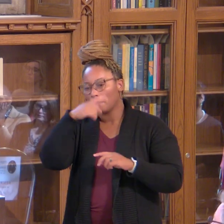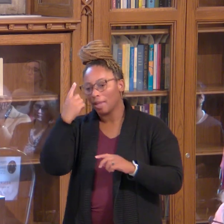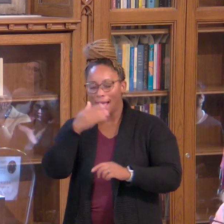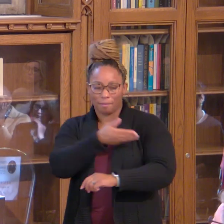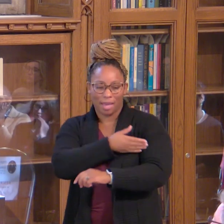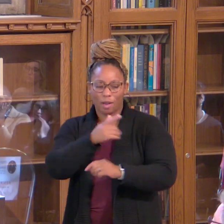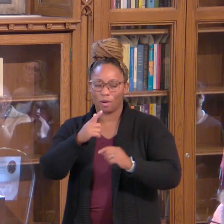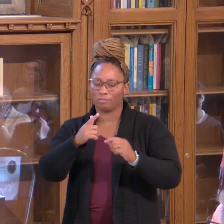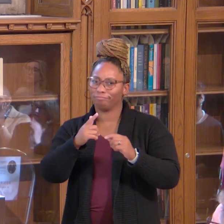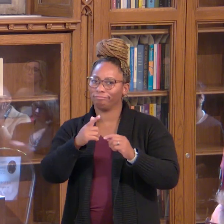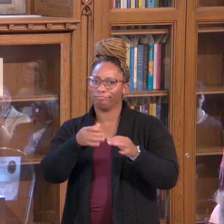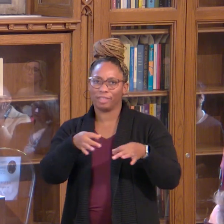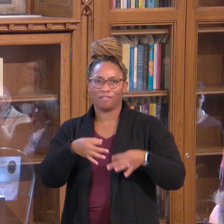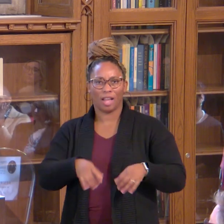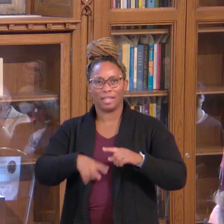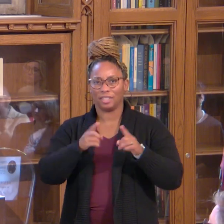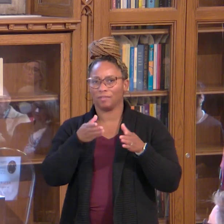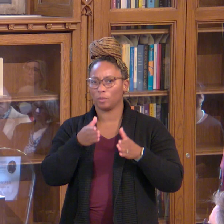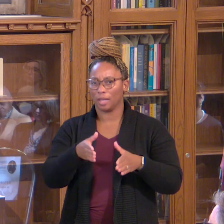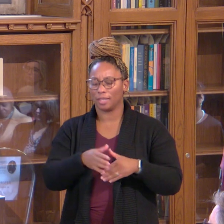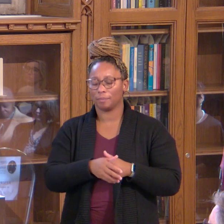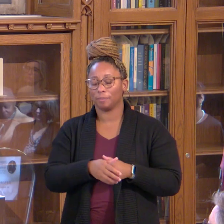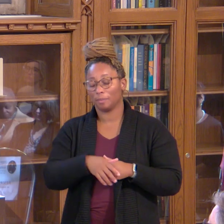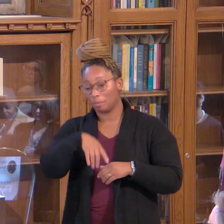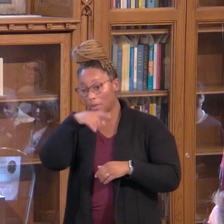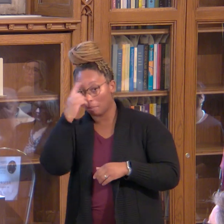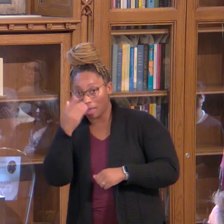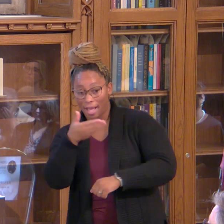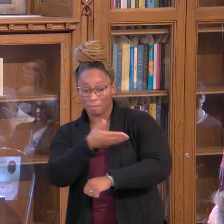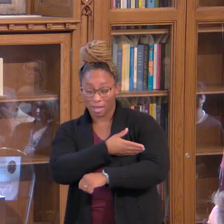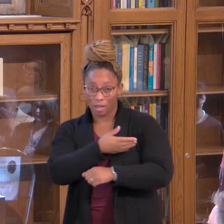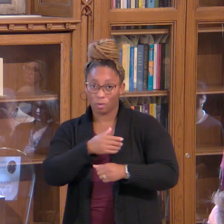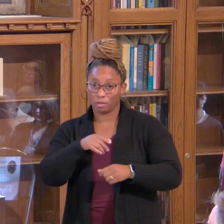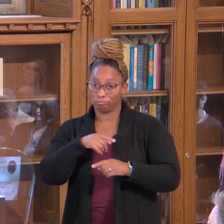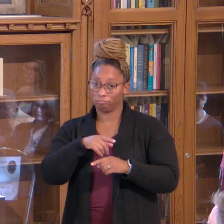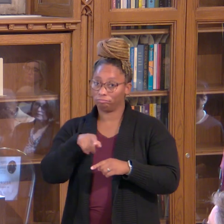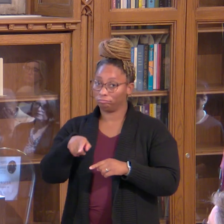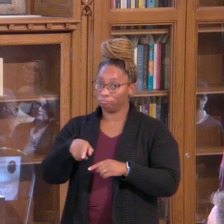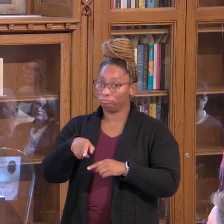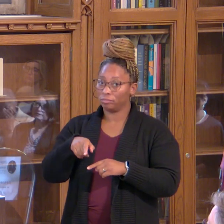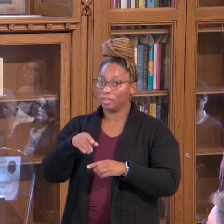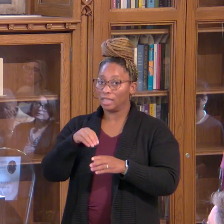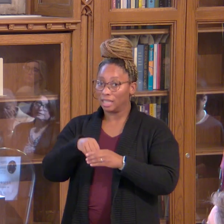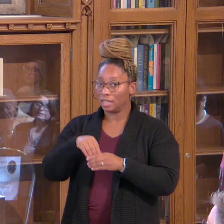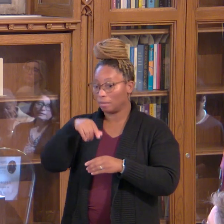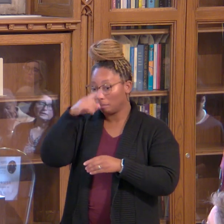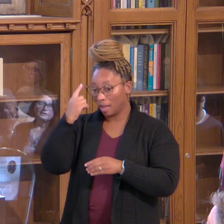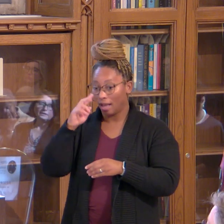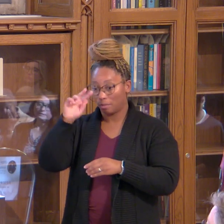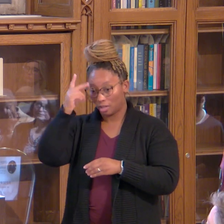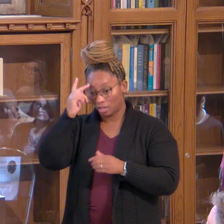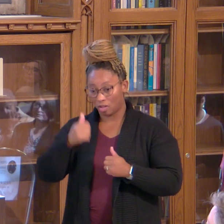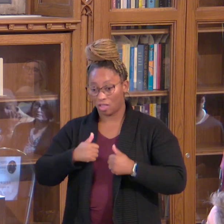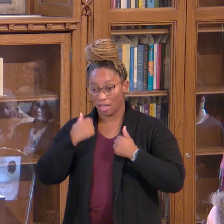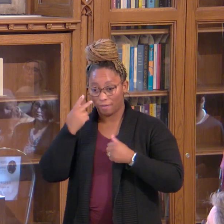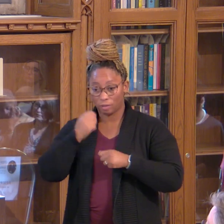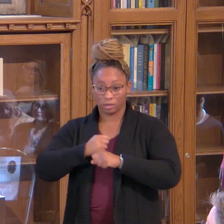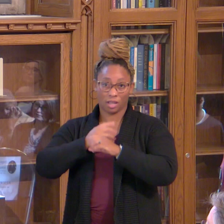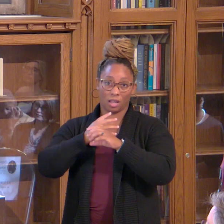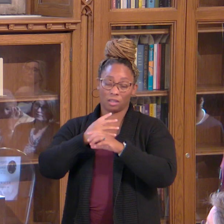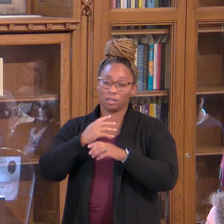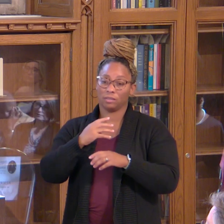ways well black power took these forms also in Black political life you saw the rise of